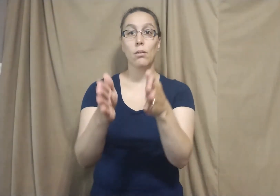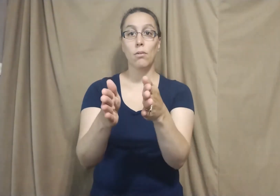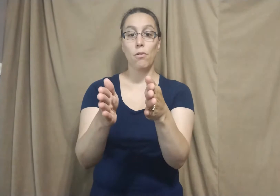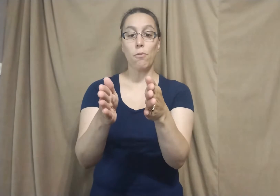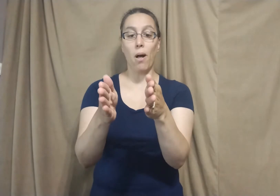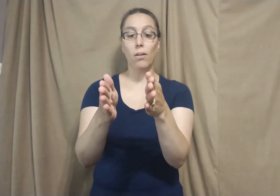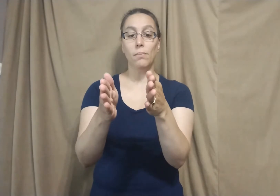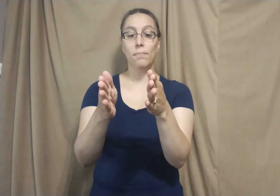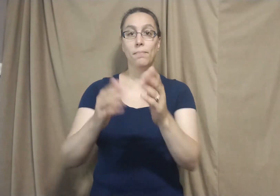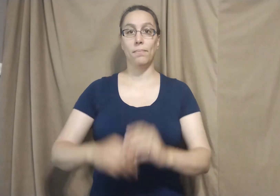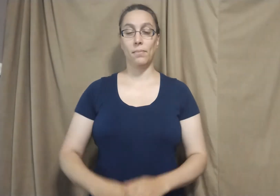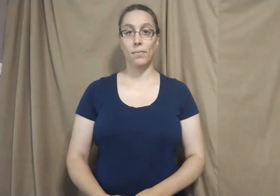small,